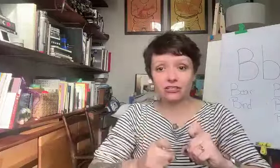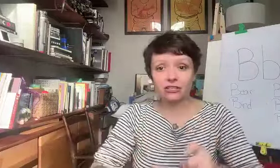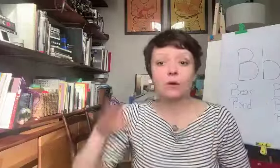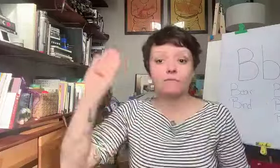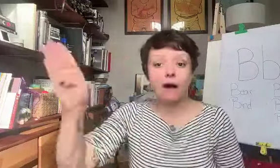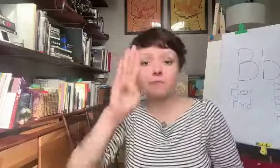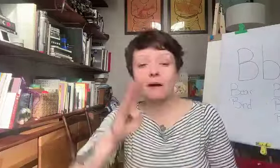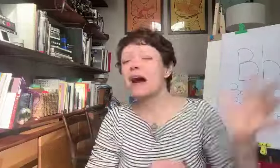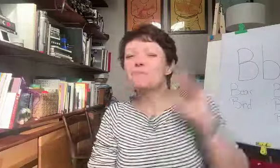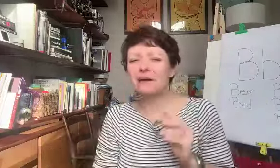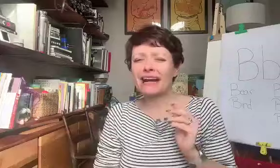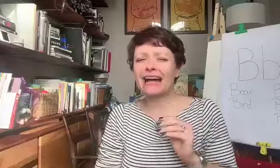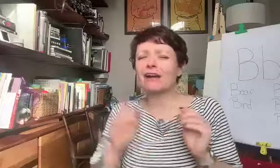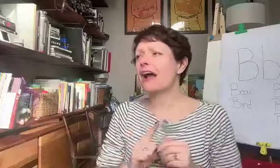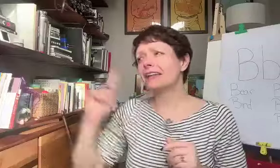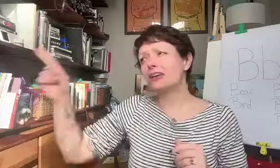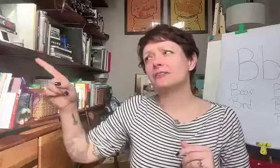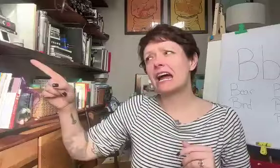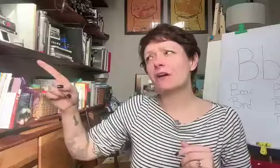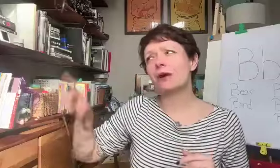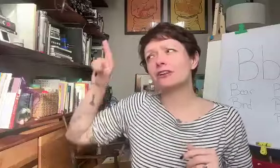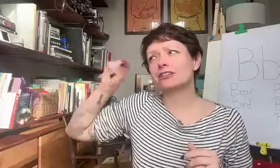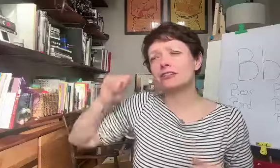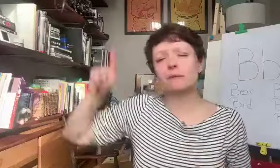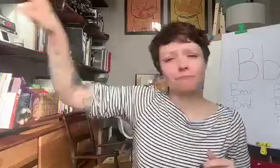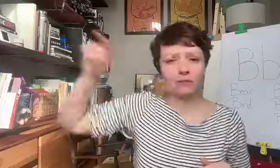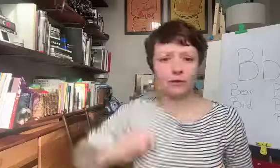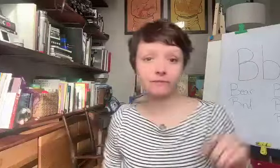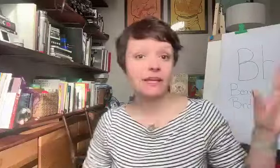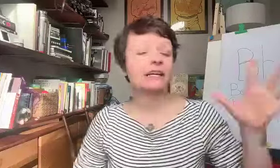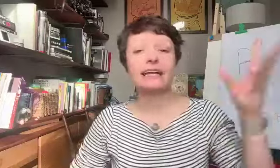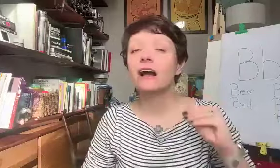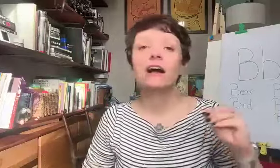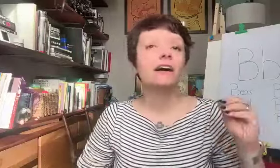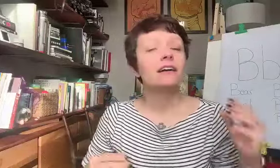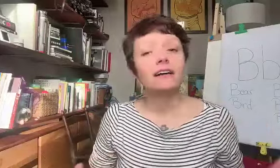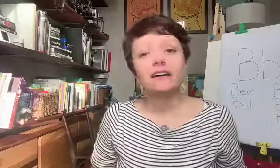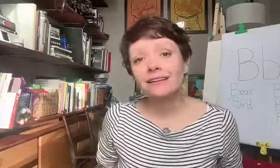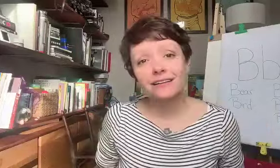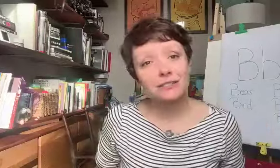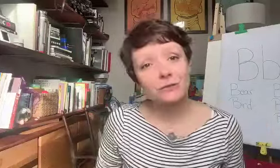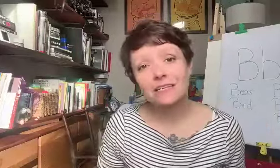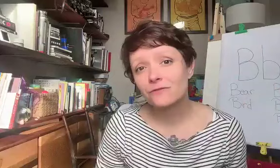So ba, ba, ba, bring it back down. All right, you sign for a bird, do, do, do, bathroom. Like, school is